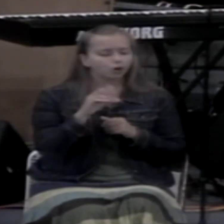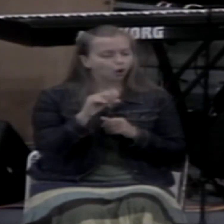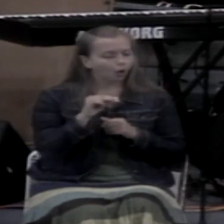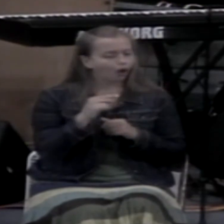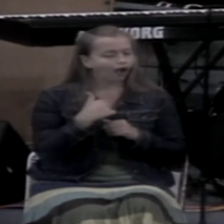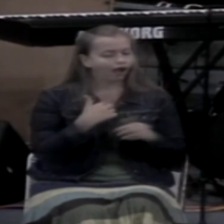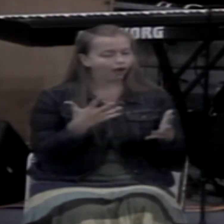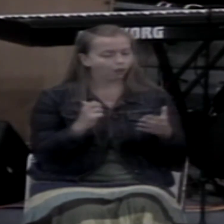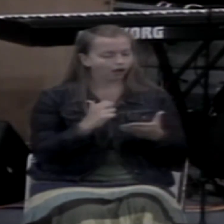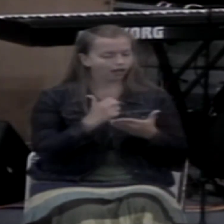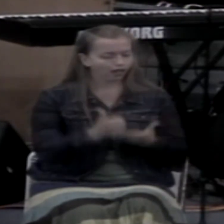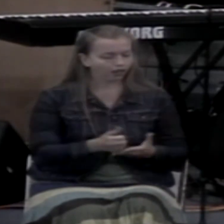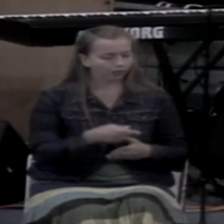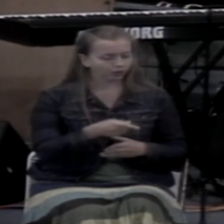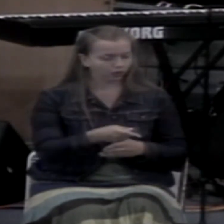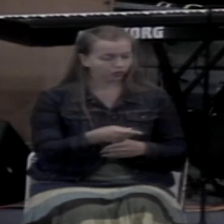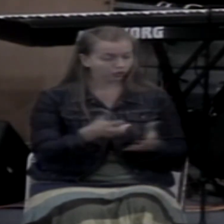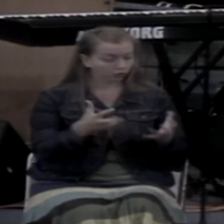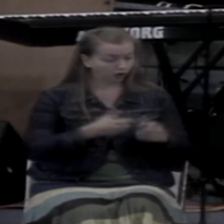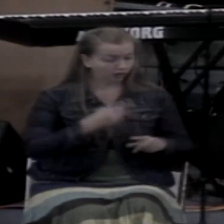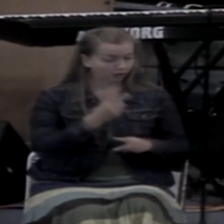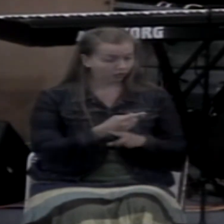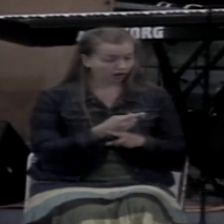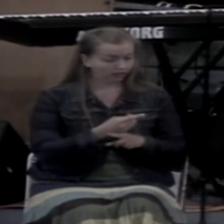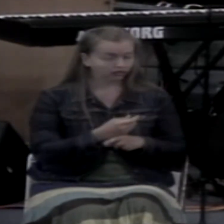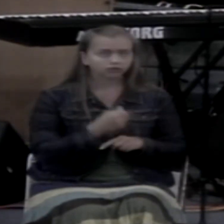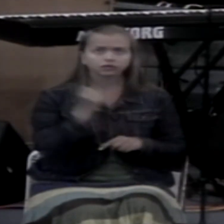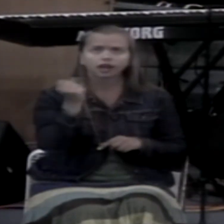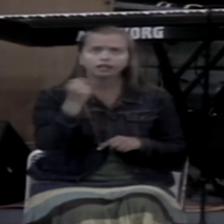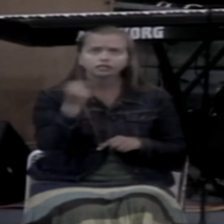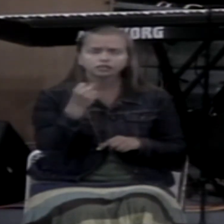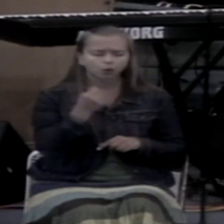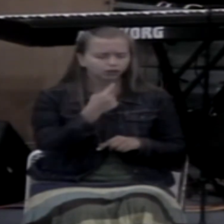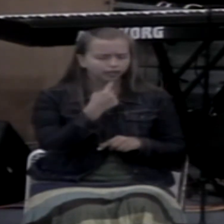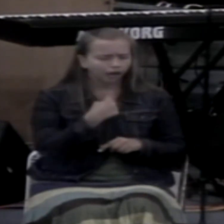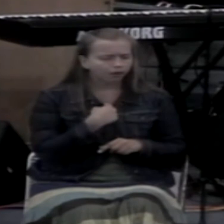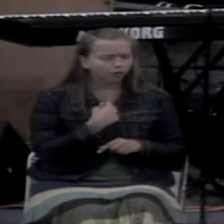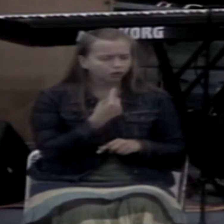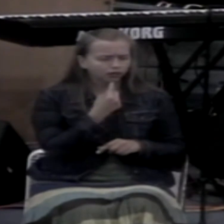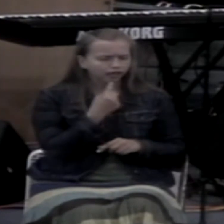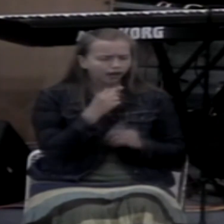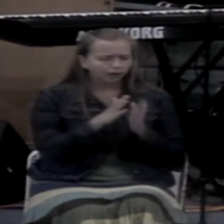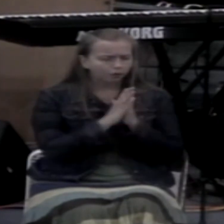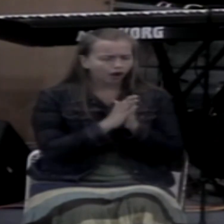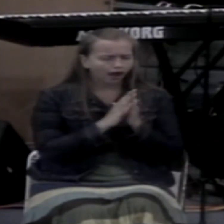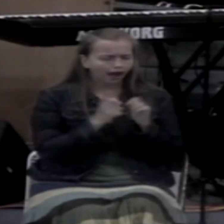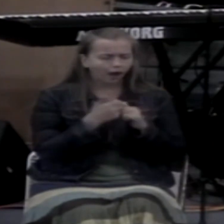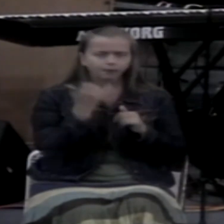You see, you're taking railing accusations to the throne against your pastor.